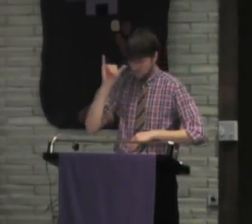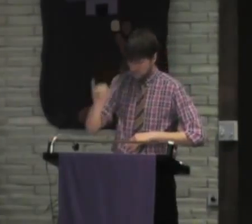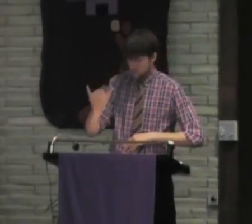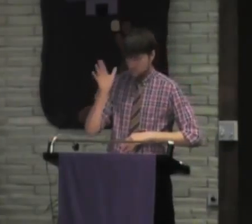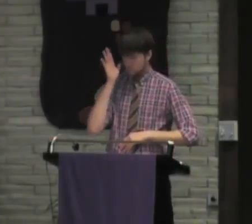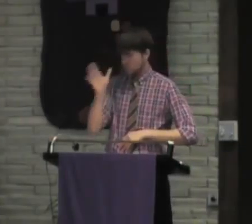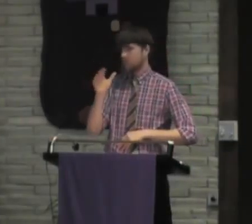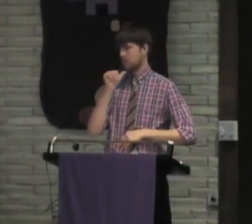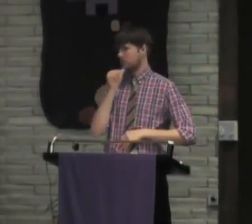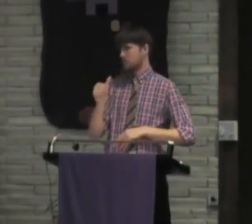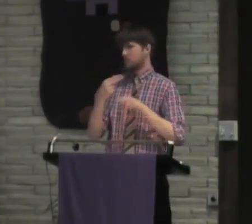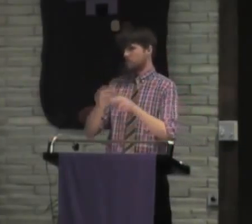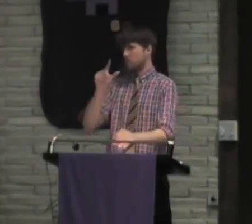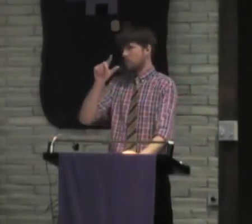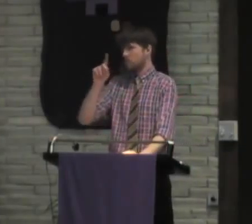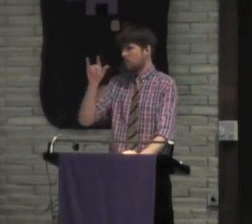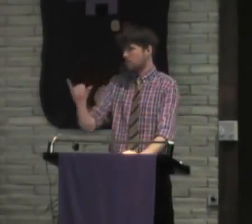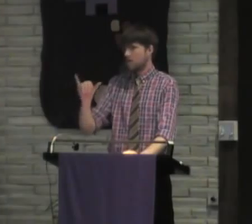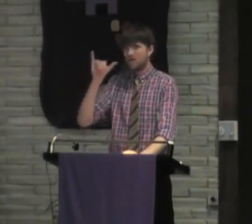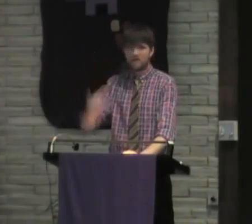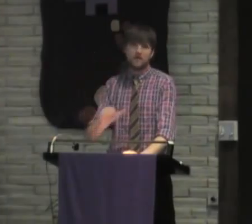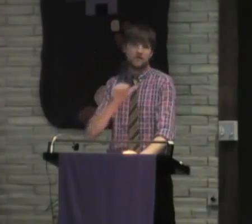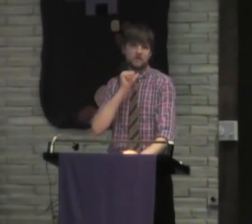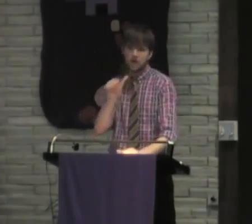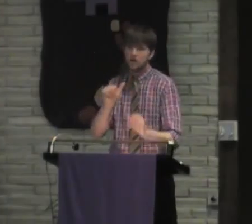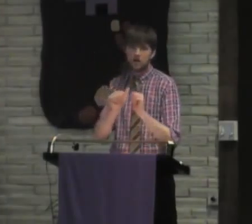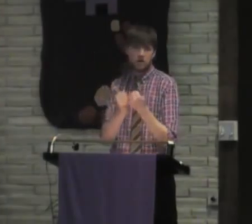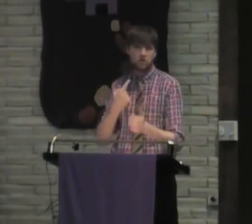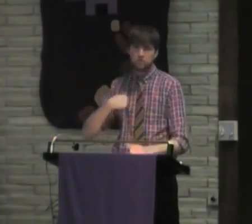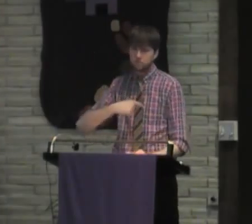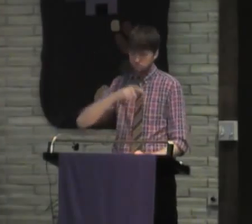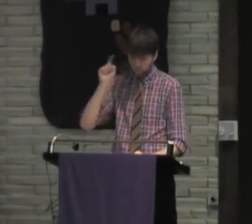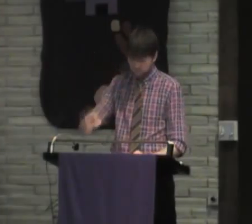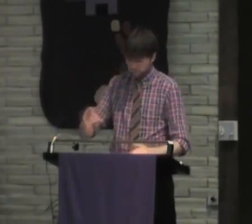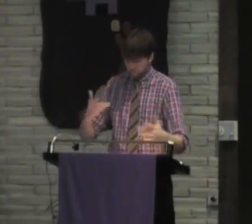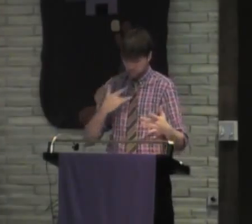And that's not the kind of satisfaction that we should be seeking. That's not godly